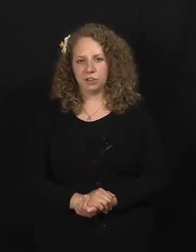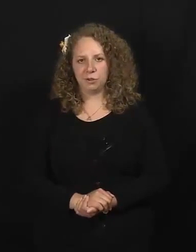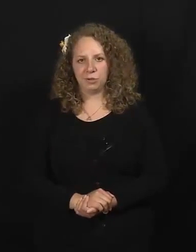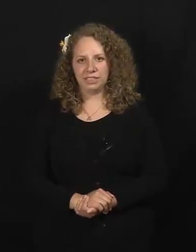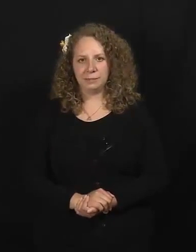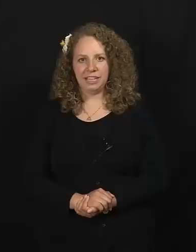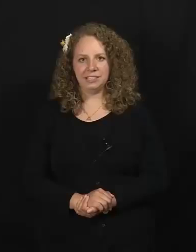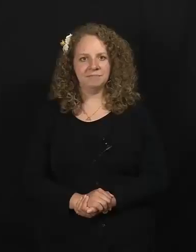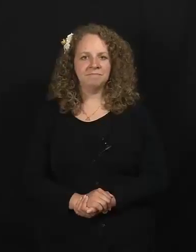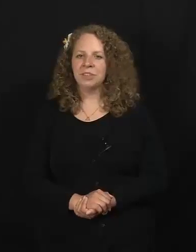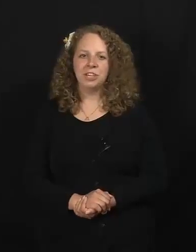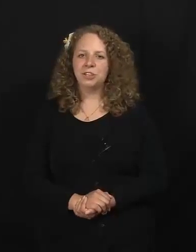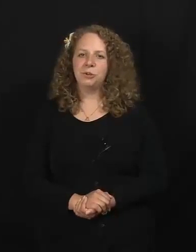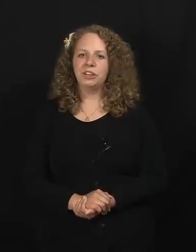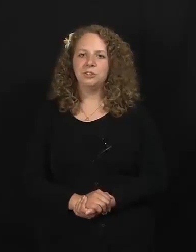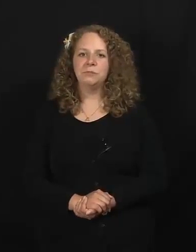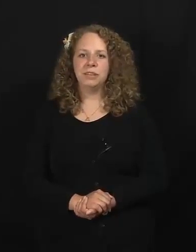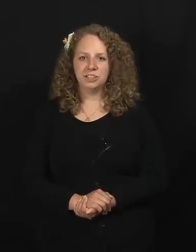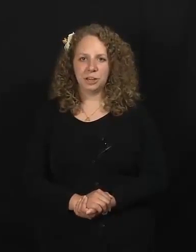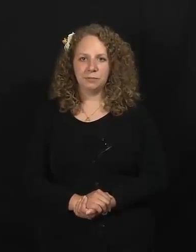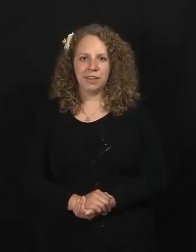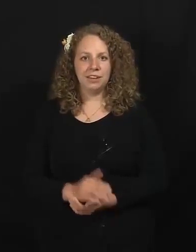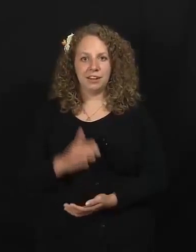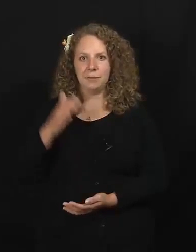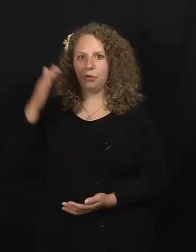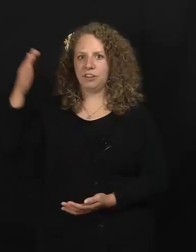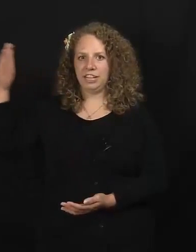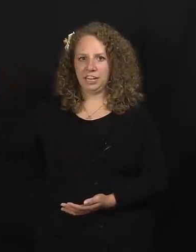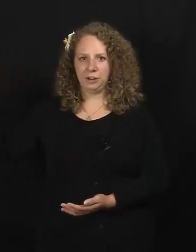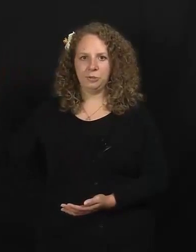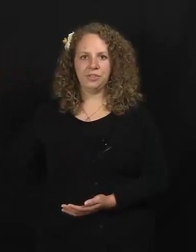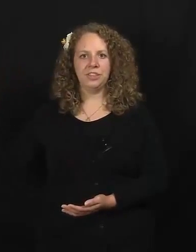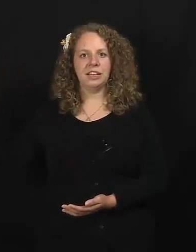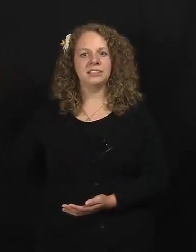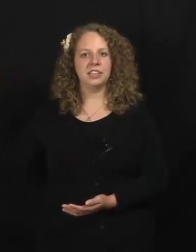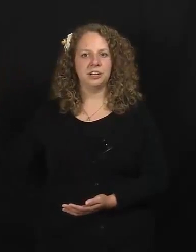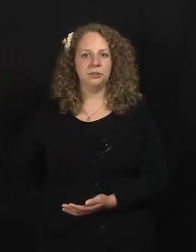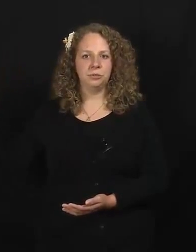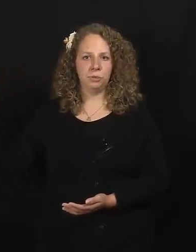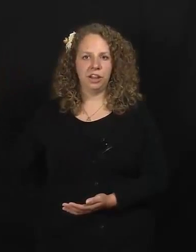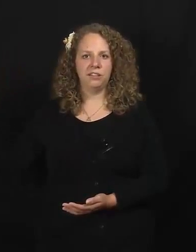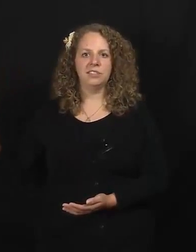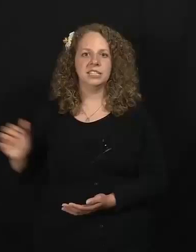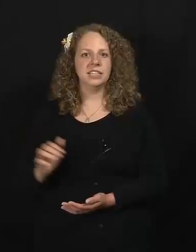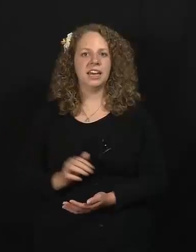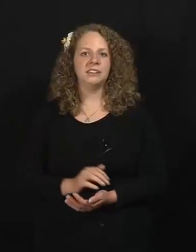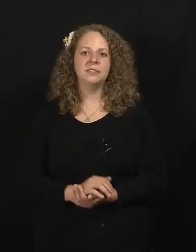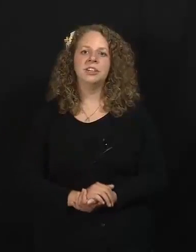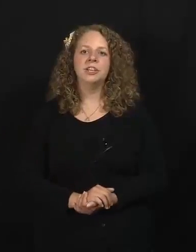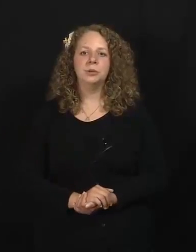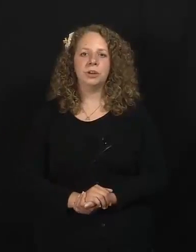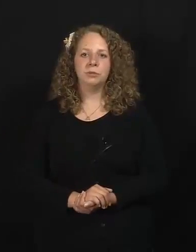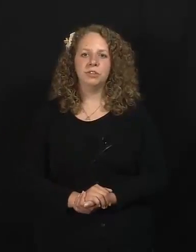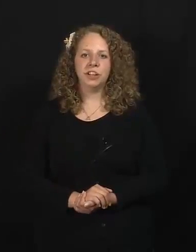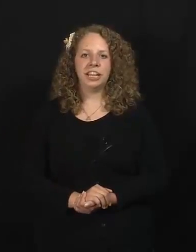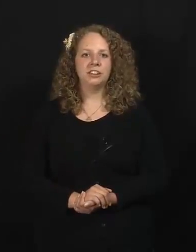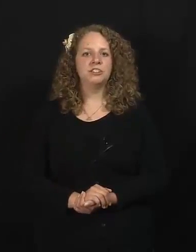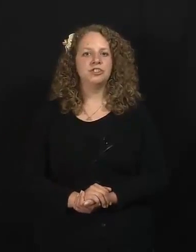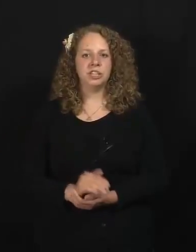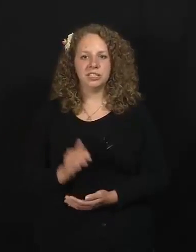over one space. You don't want to do a big jump and end up over here with the next letter way off to the side. You want to move your hand just